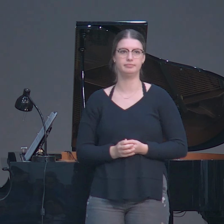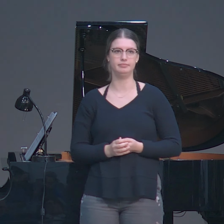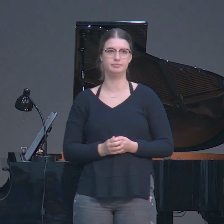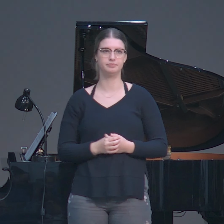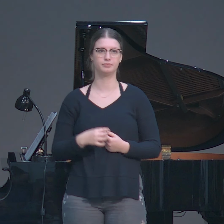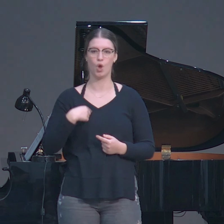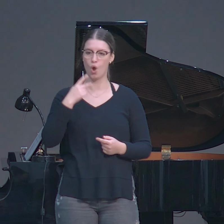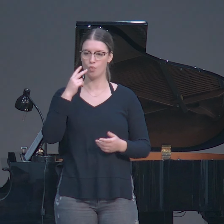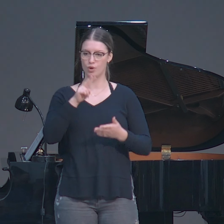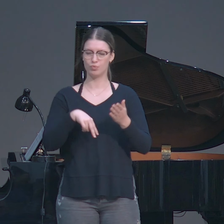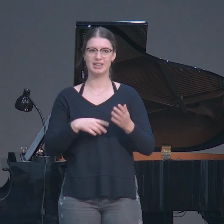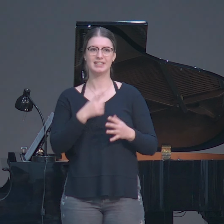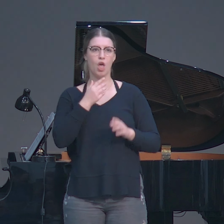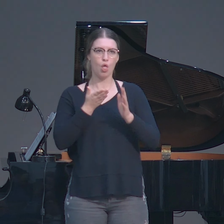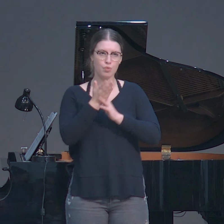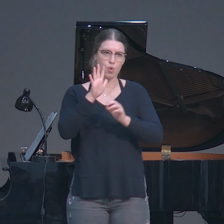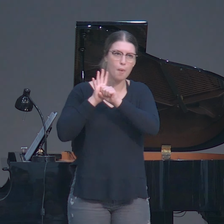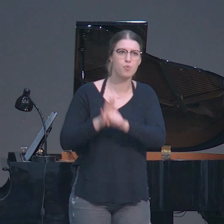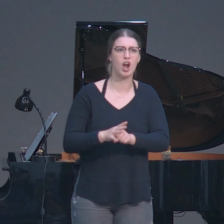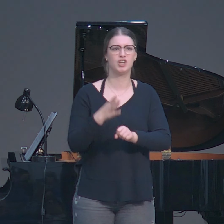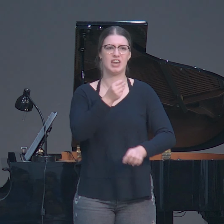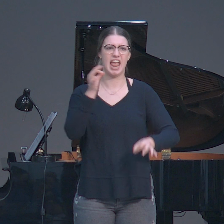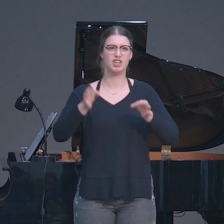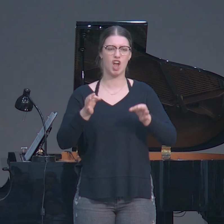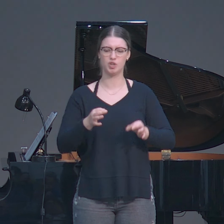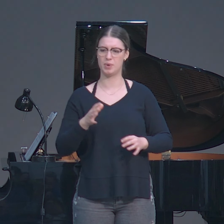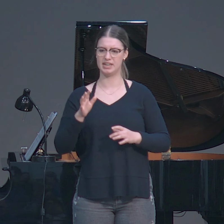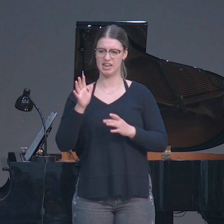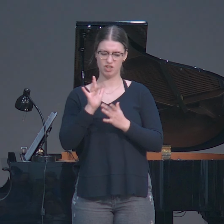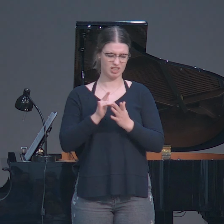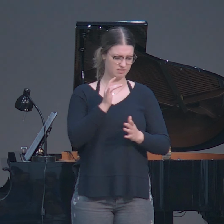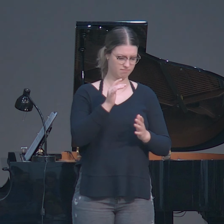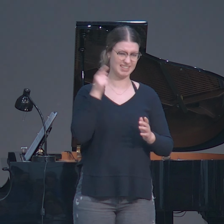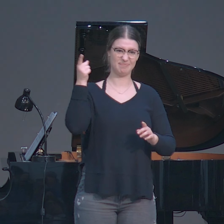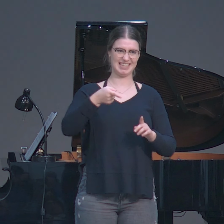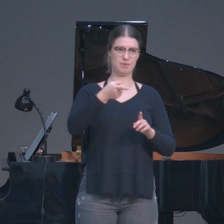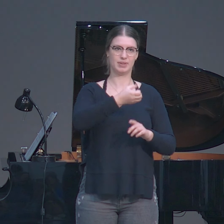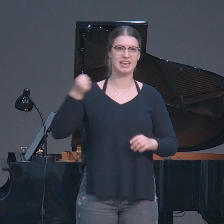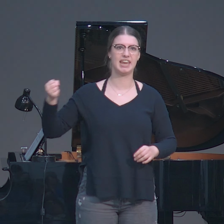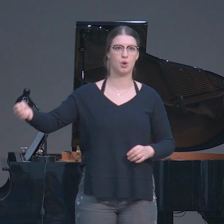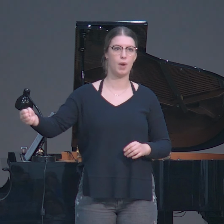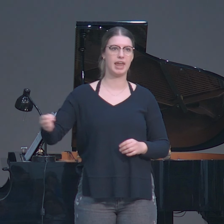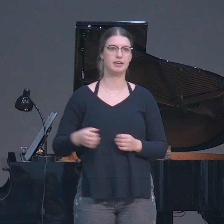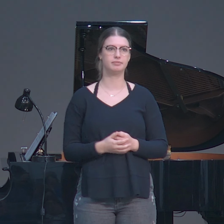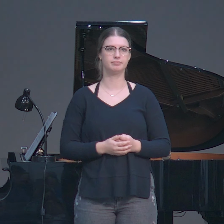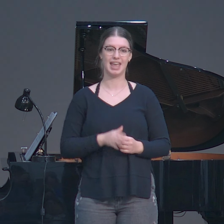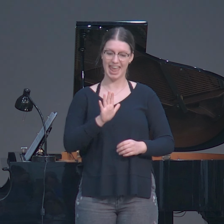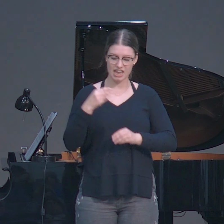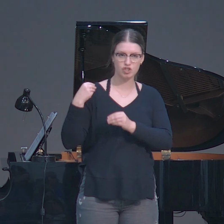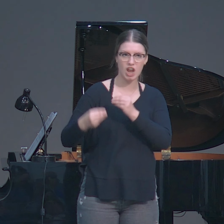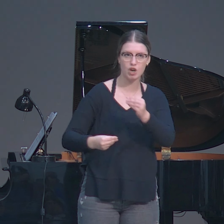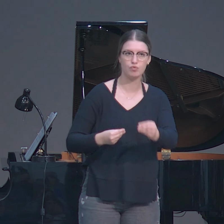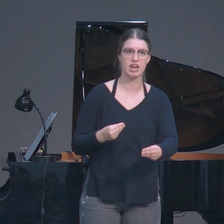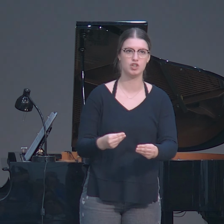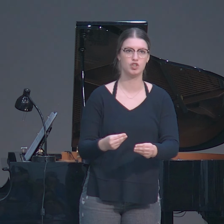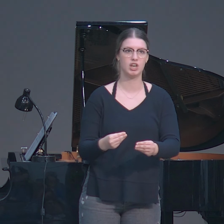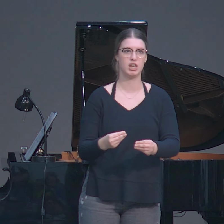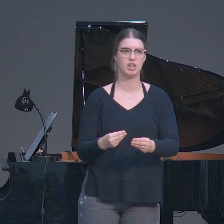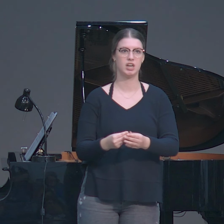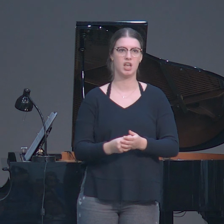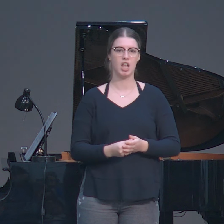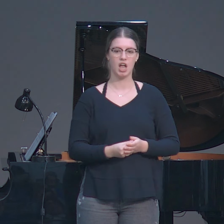read these words, by oppression and judgment he was taken away, and as for his generation, who considered